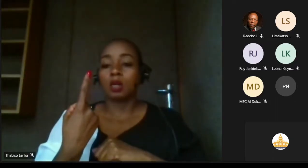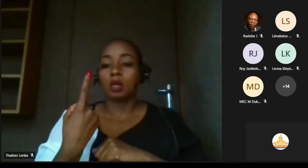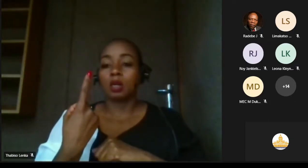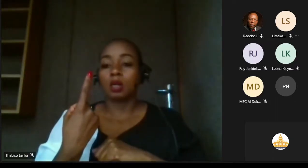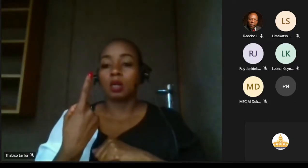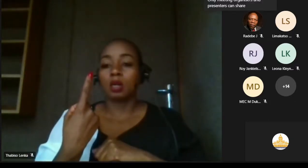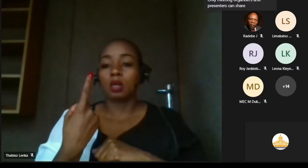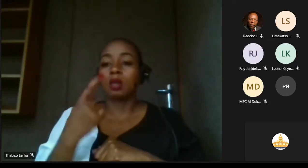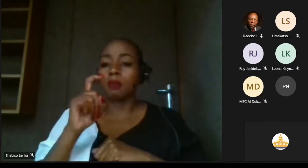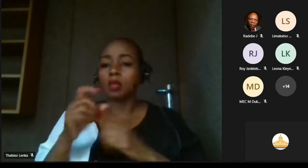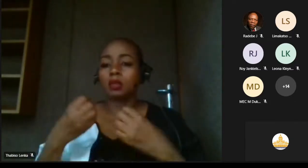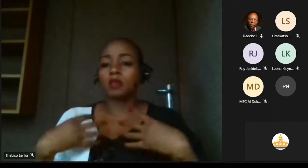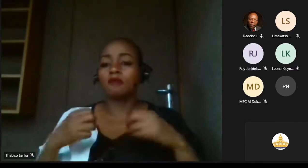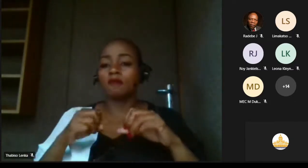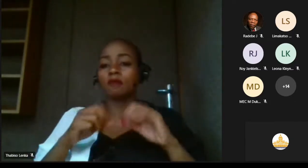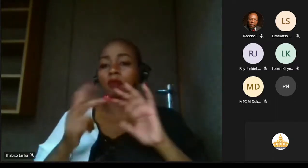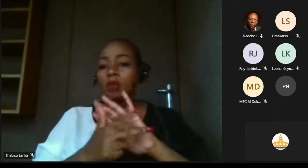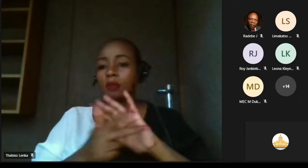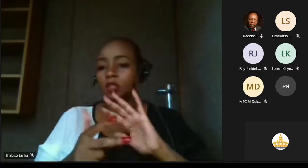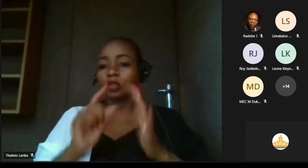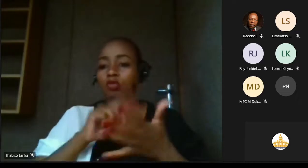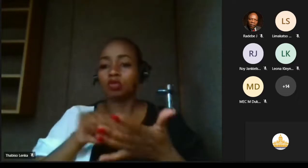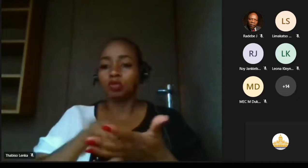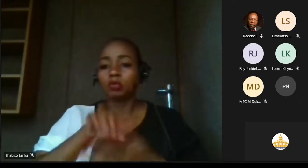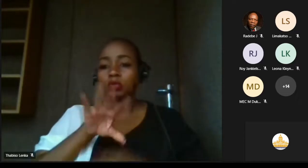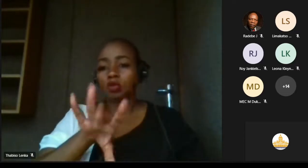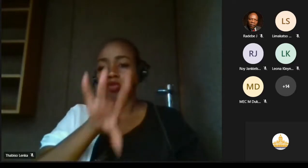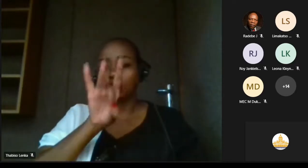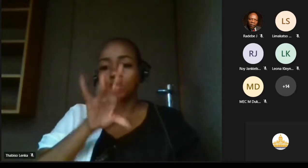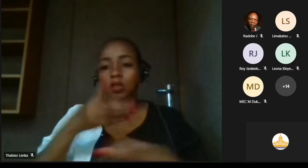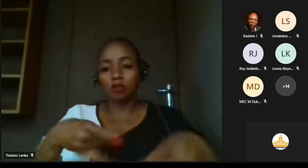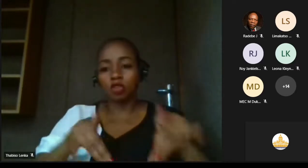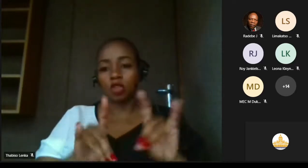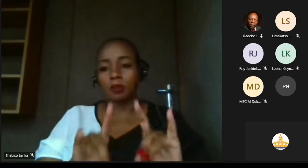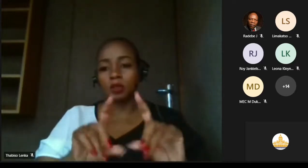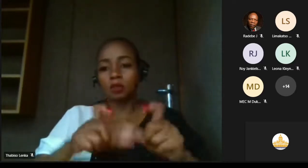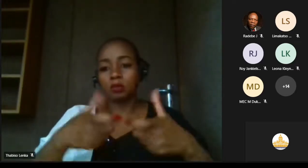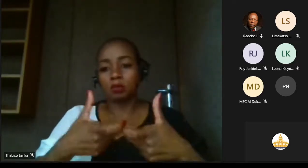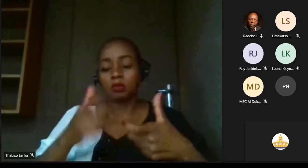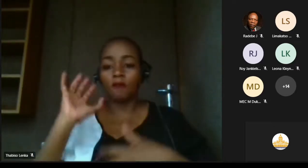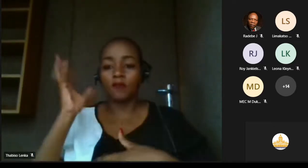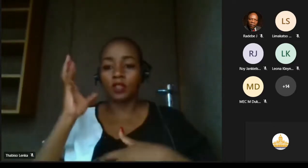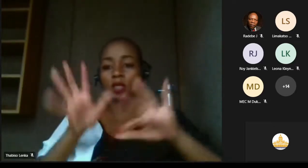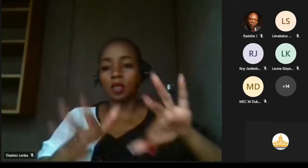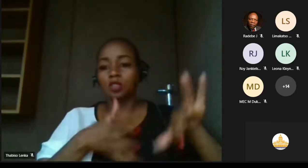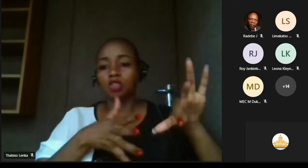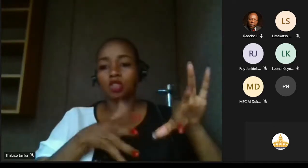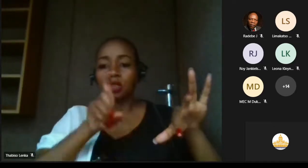That leave be granted for the House to elect one of its members as chairperson of committees of the Free State Legislature.